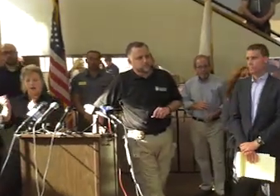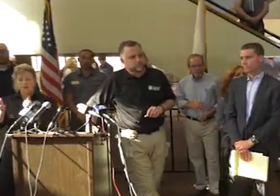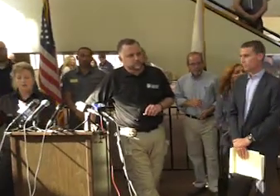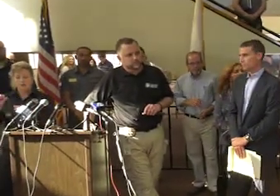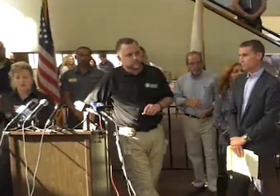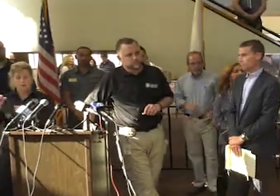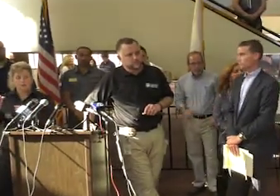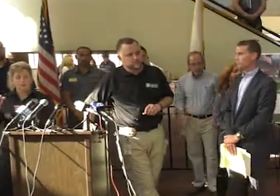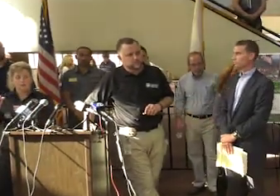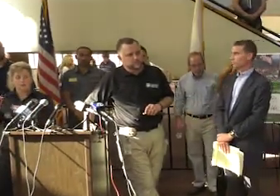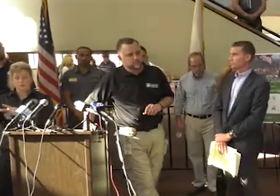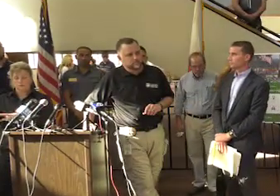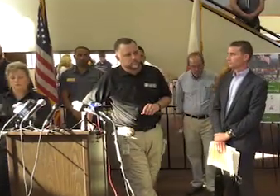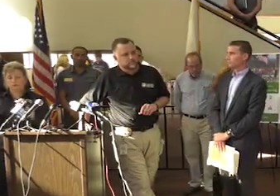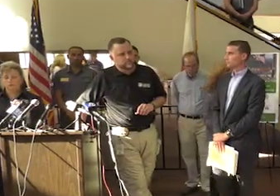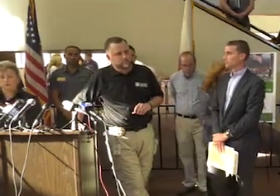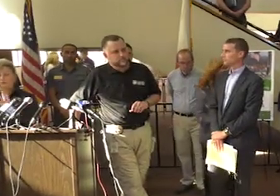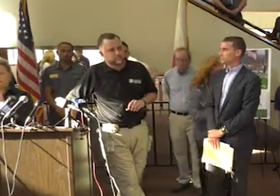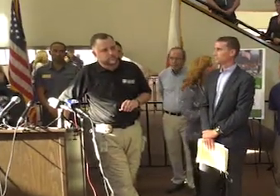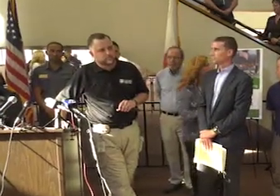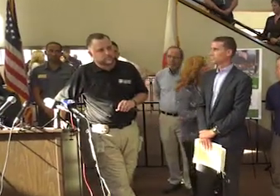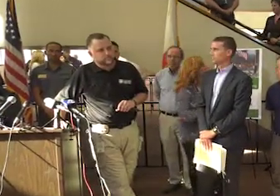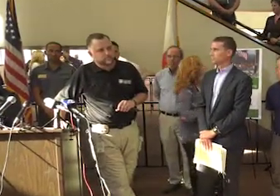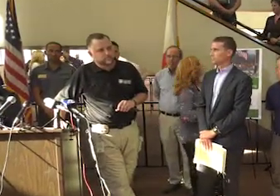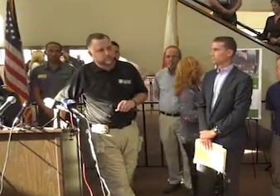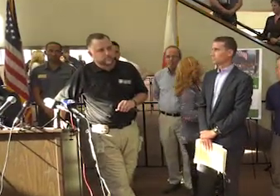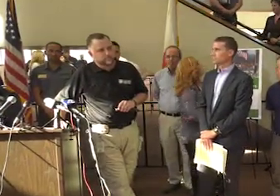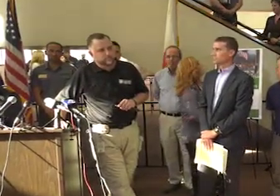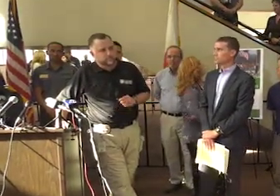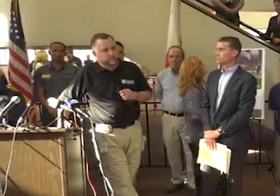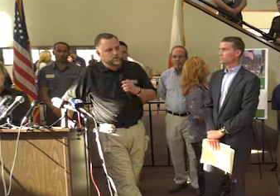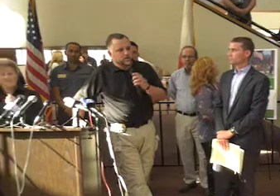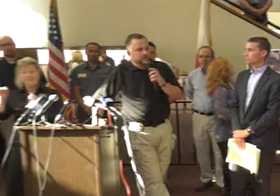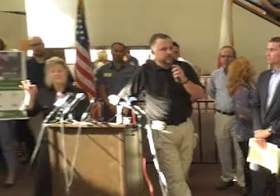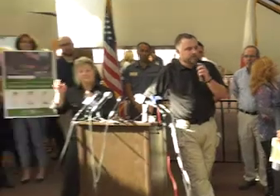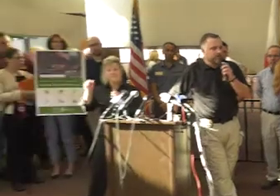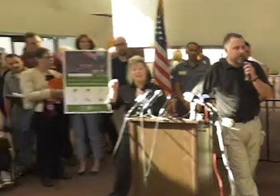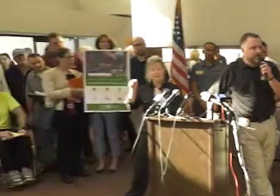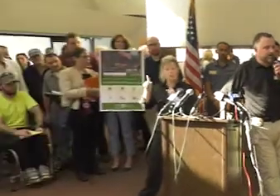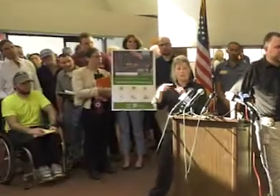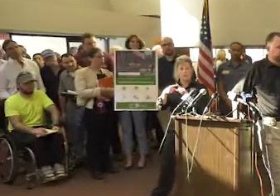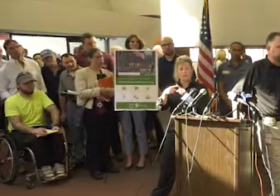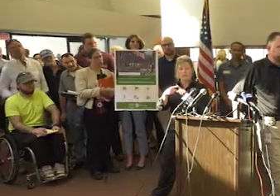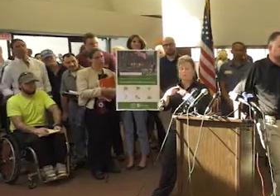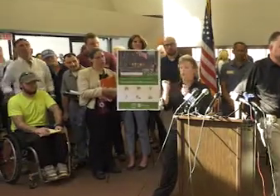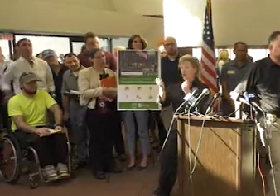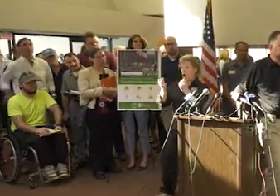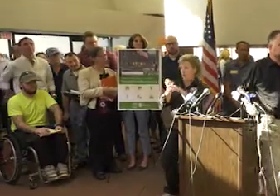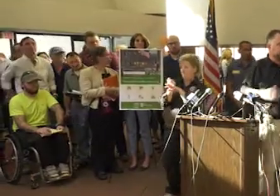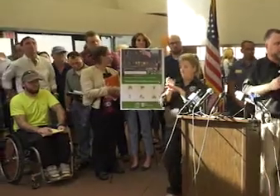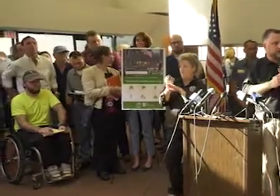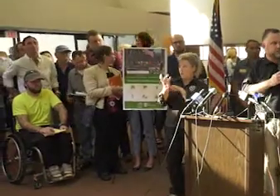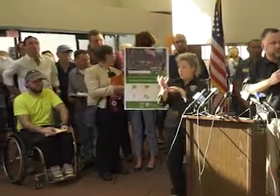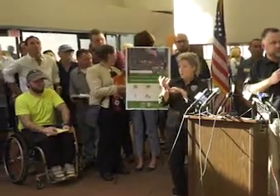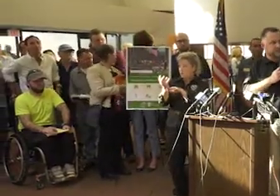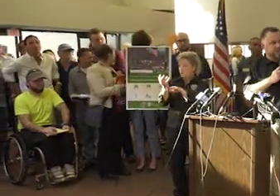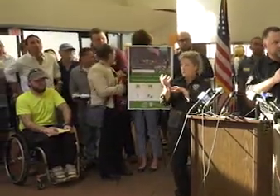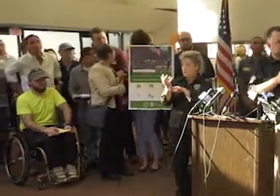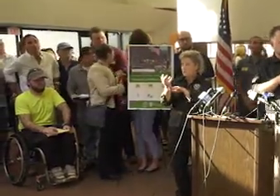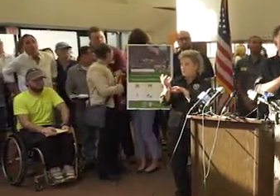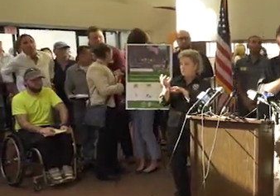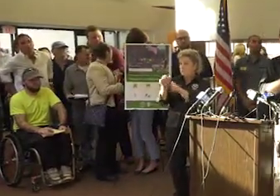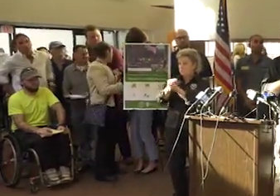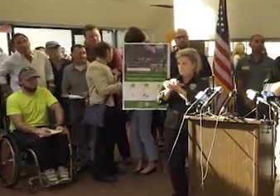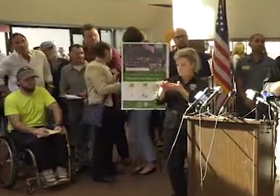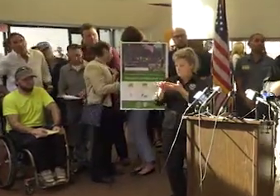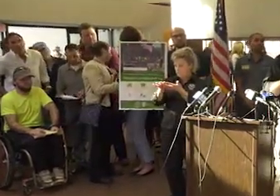to extract the burned out vehicles, and if so, when? So if the burned out vehicle is on your